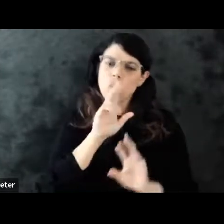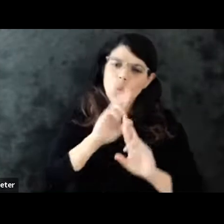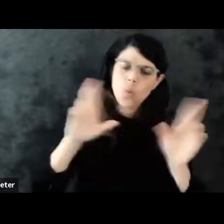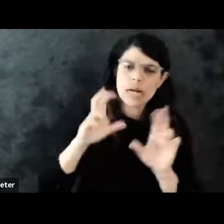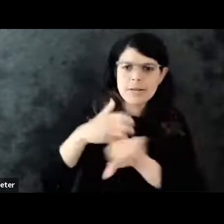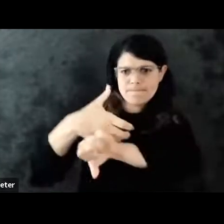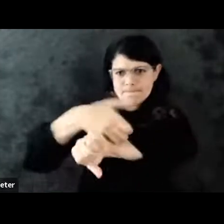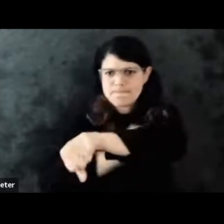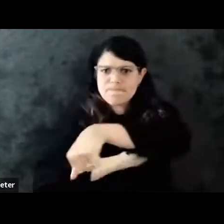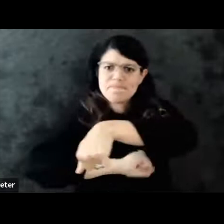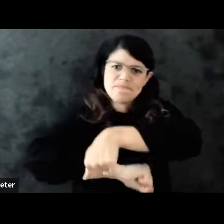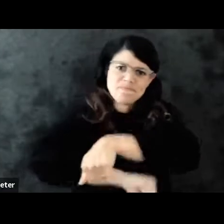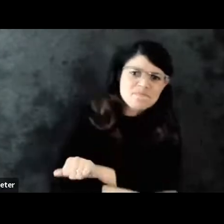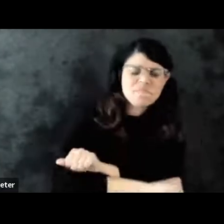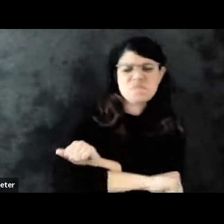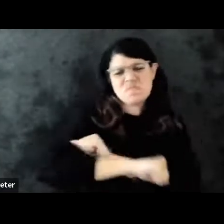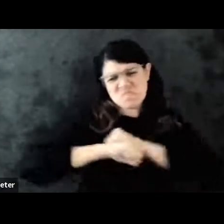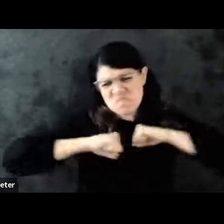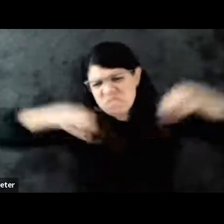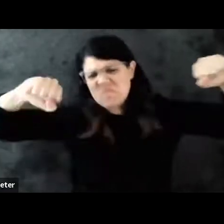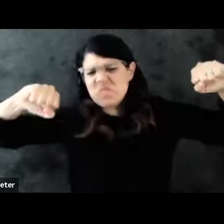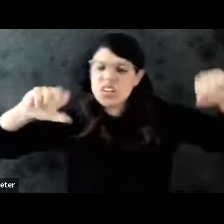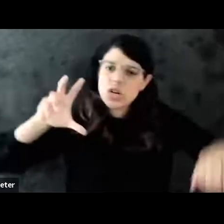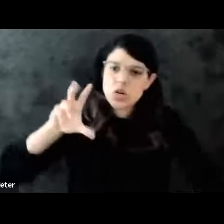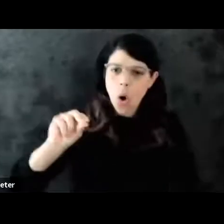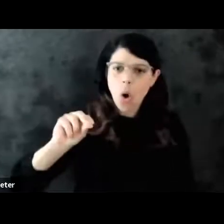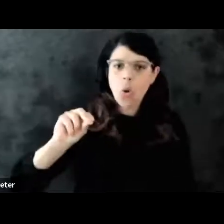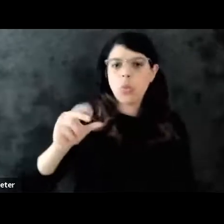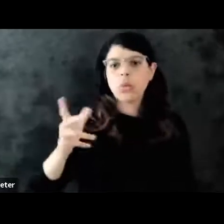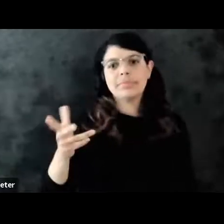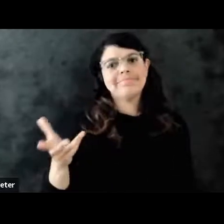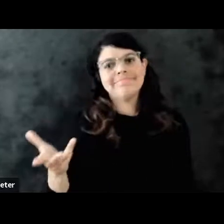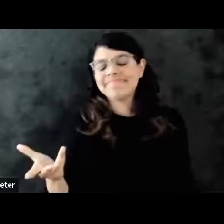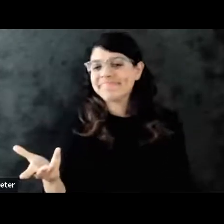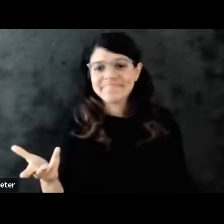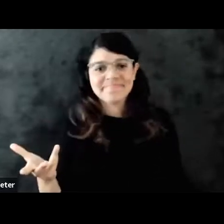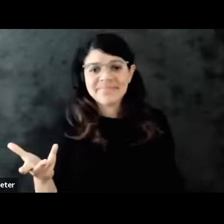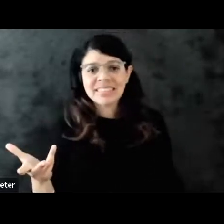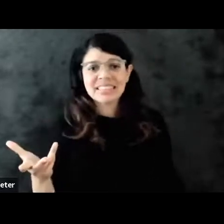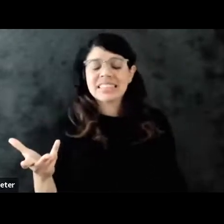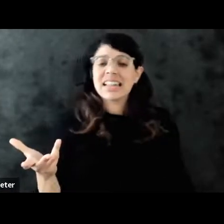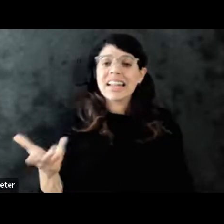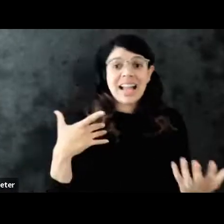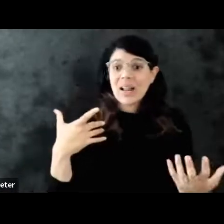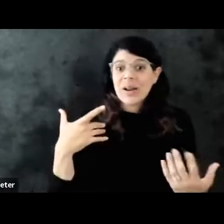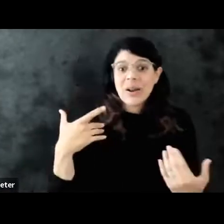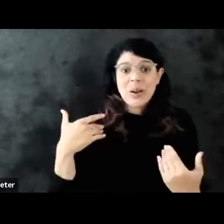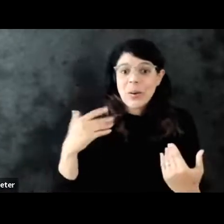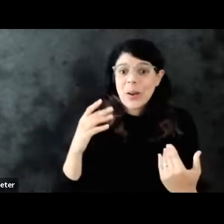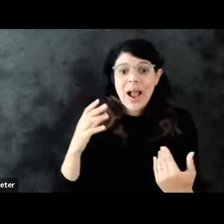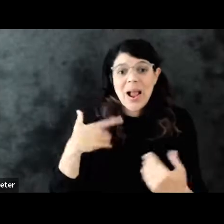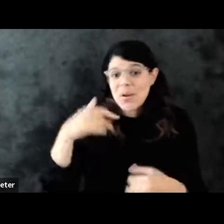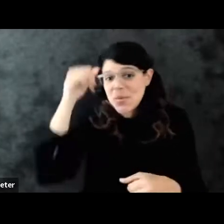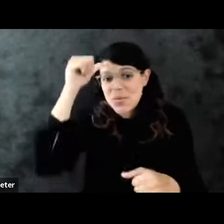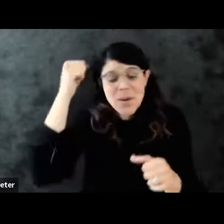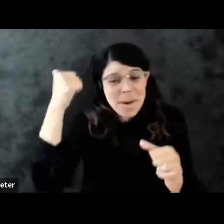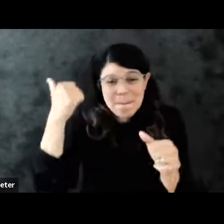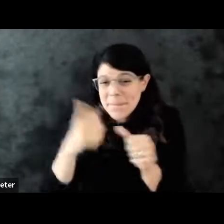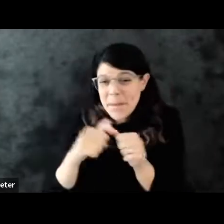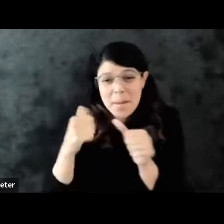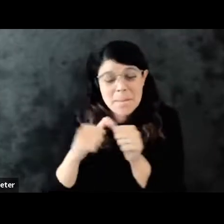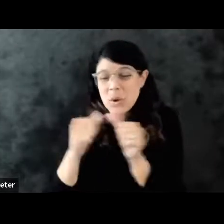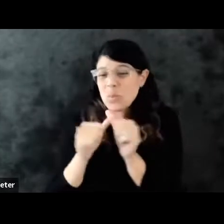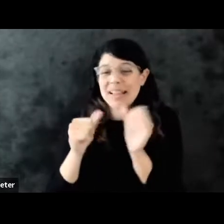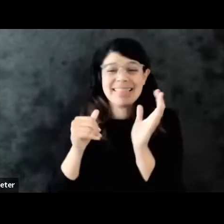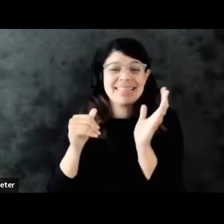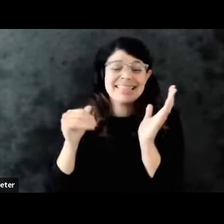60s, protest today goes on, but not like it was. We had thousands all the time in the 60s, protesting stuff. And